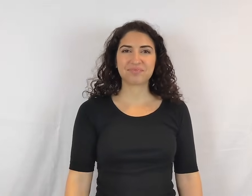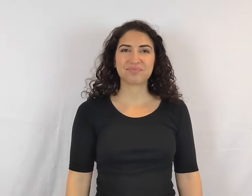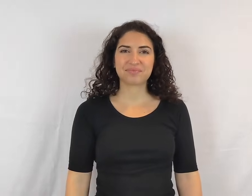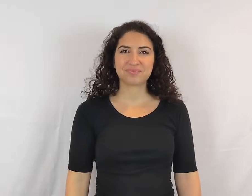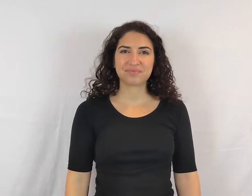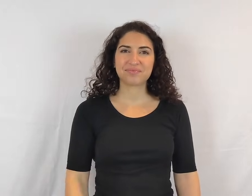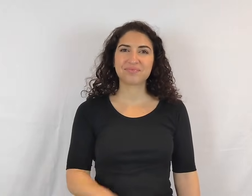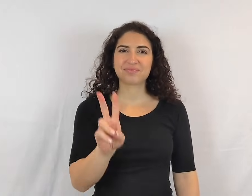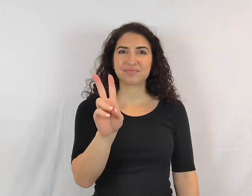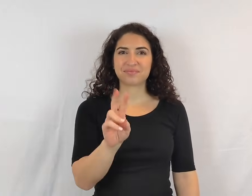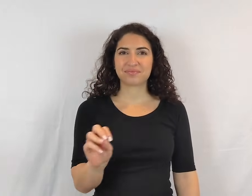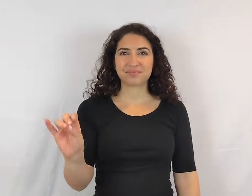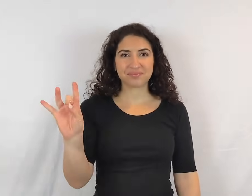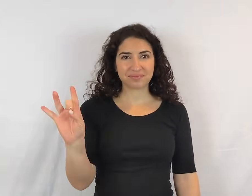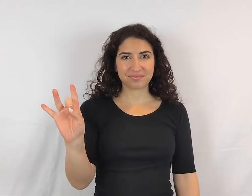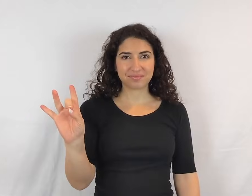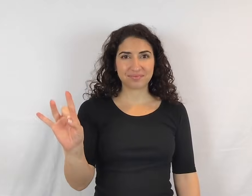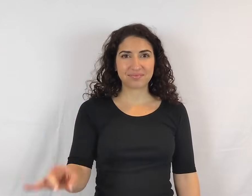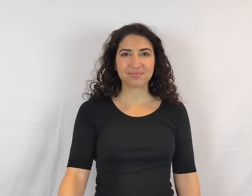2007, 2008,